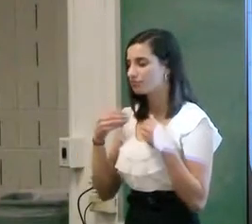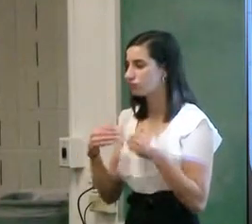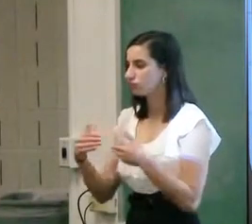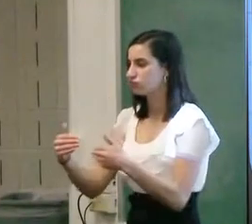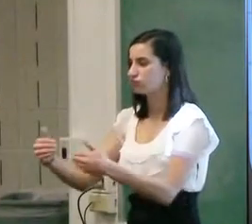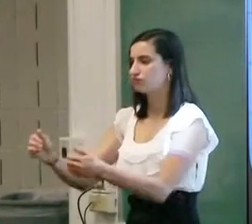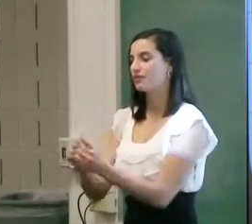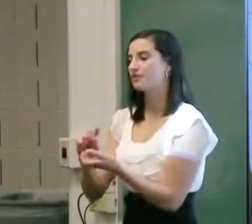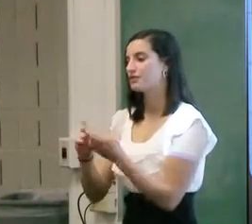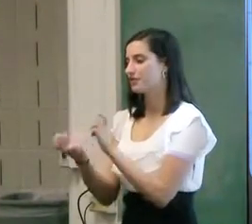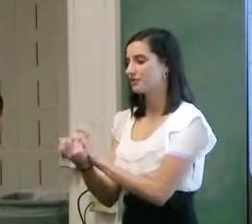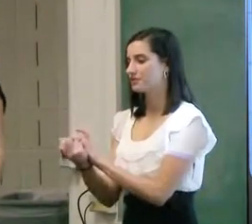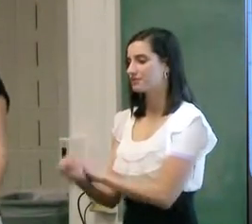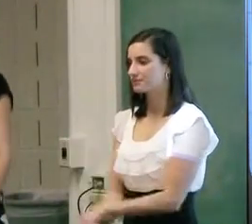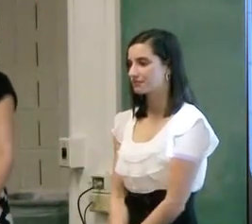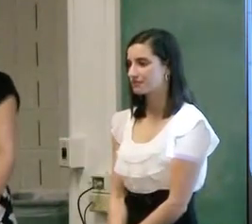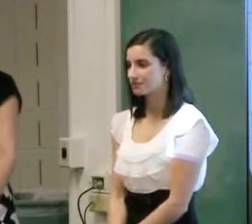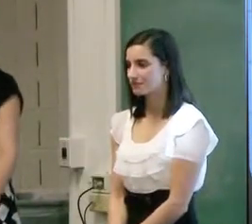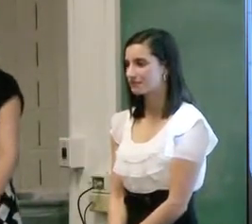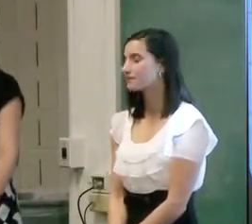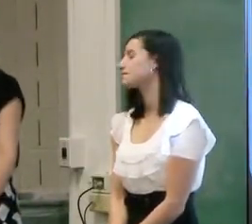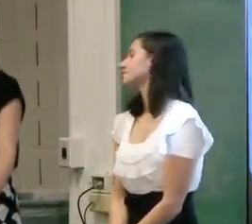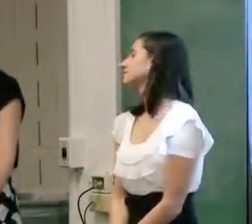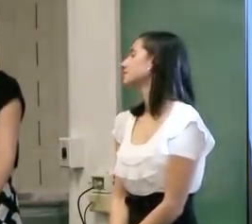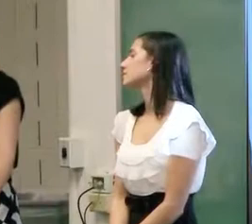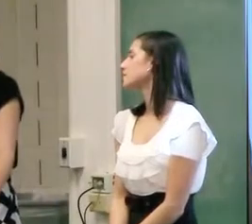with the changes.